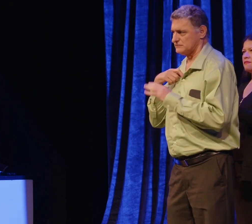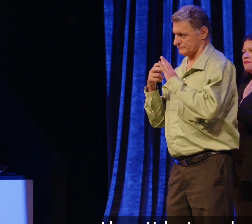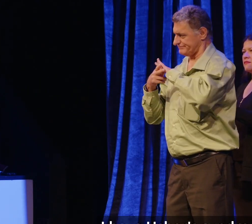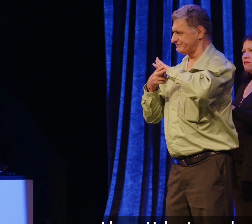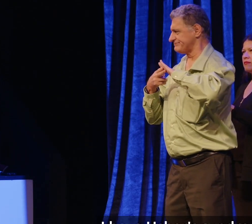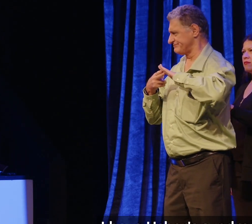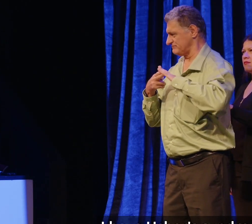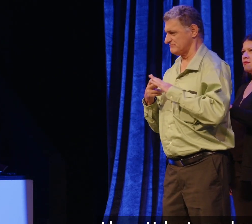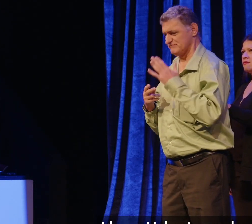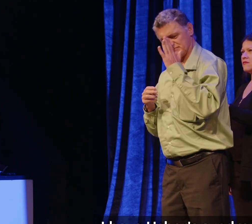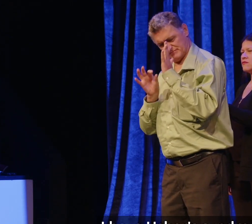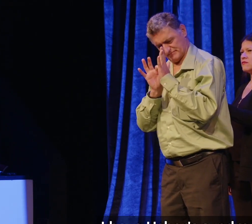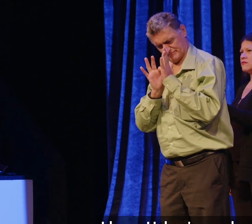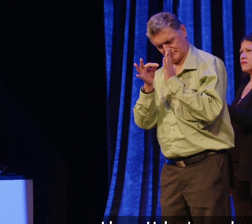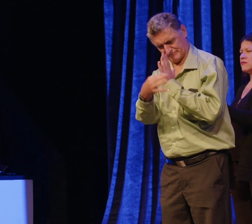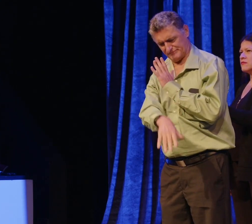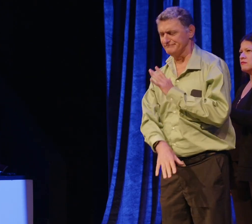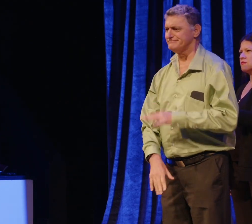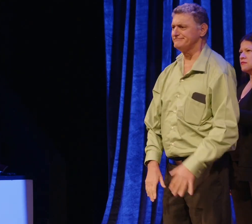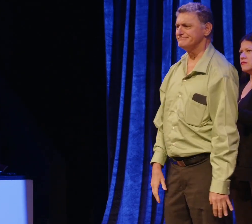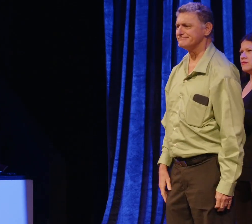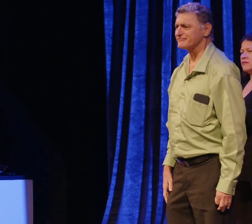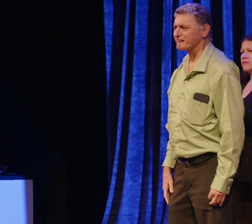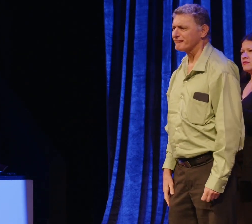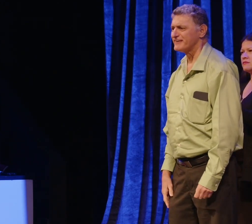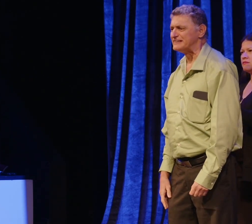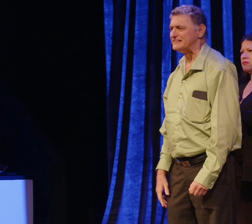I have Usher syndrome,